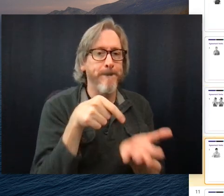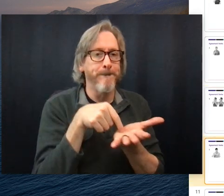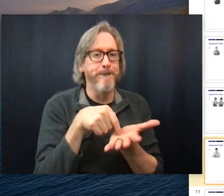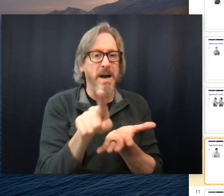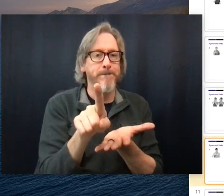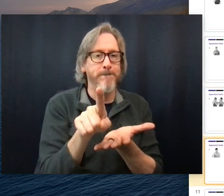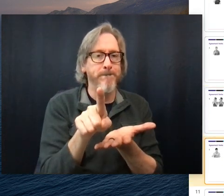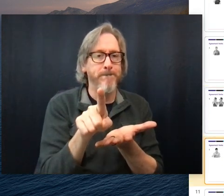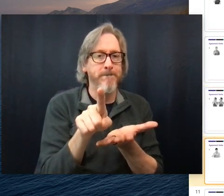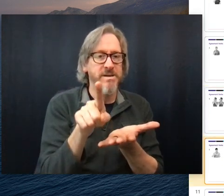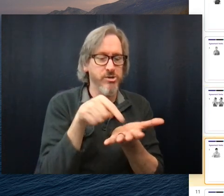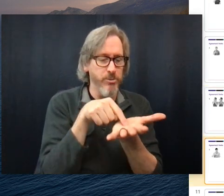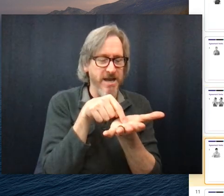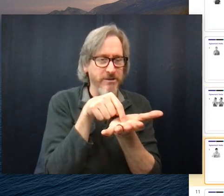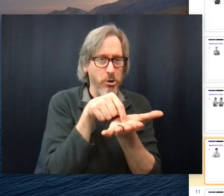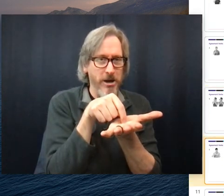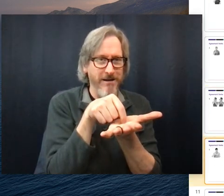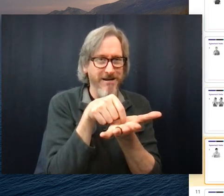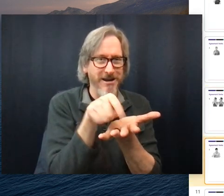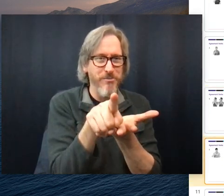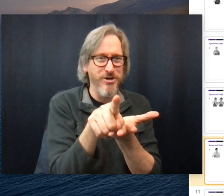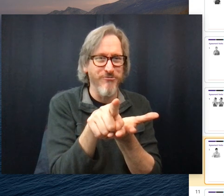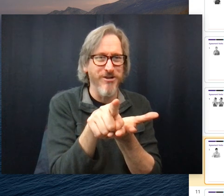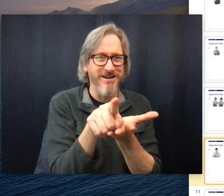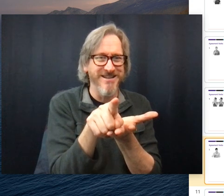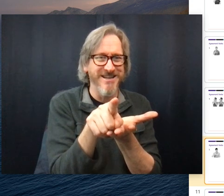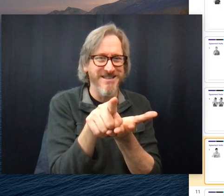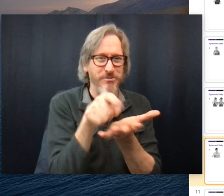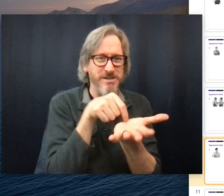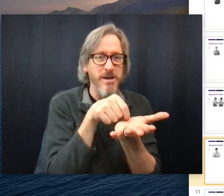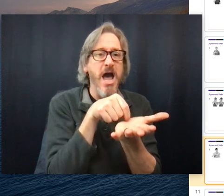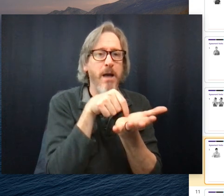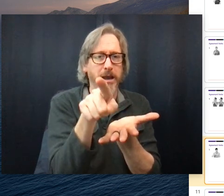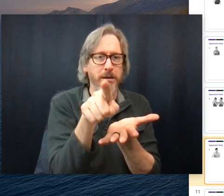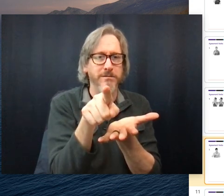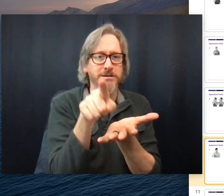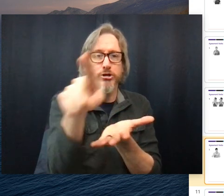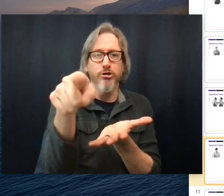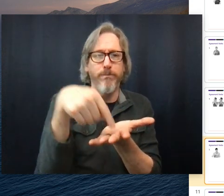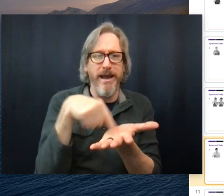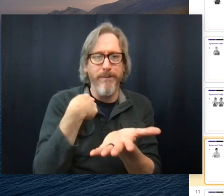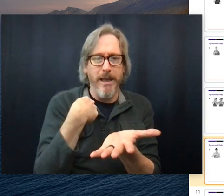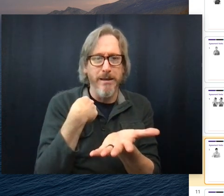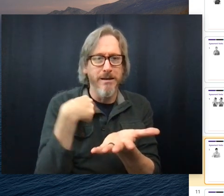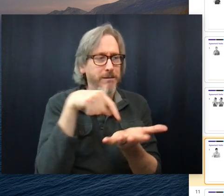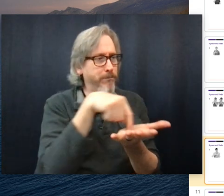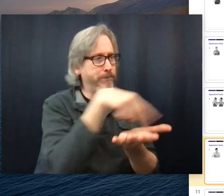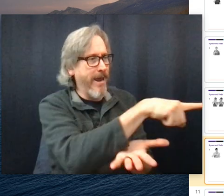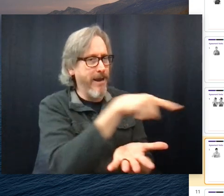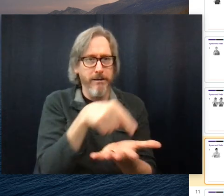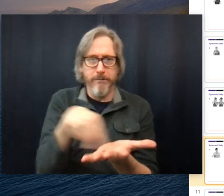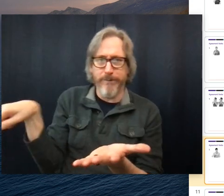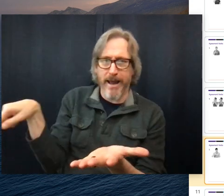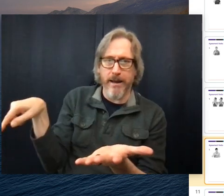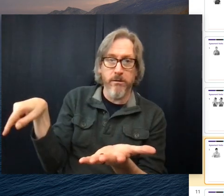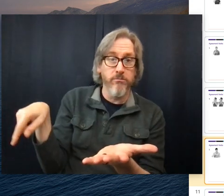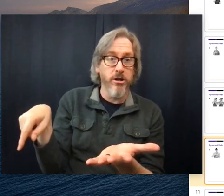Pay. So you take the coin and you push it reluctantly to the other person. I'll pay you. You'll pay me.